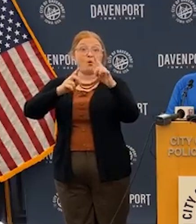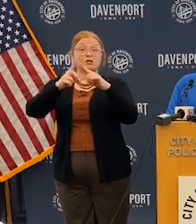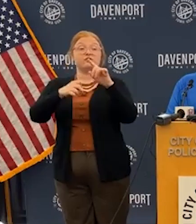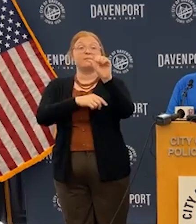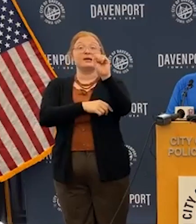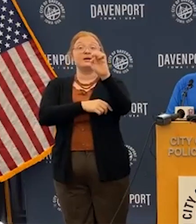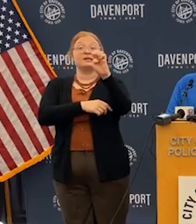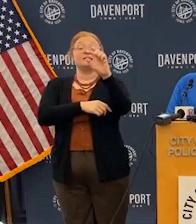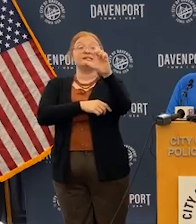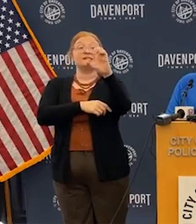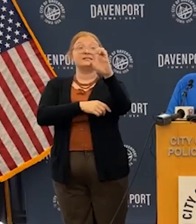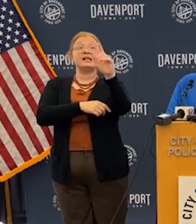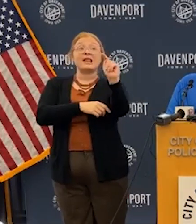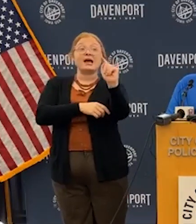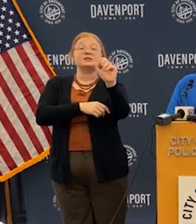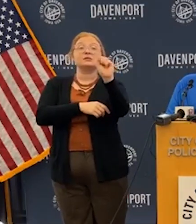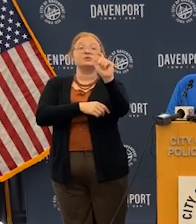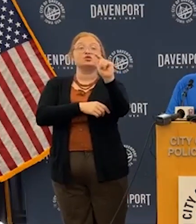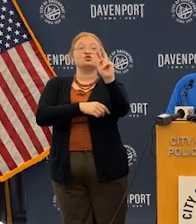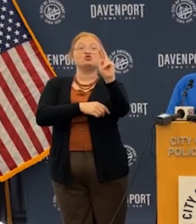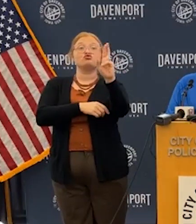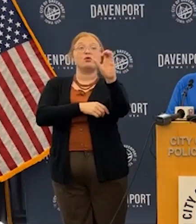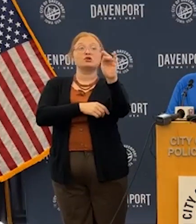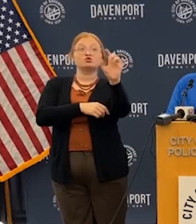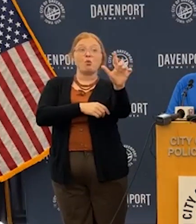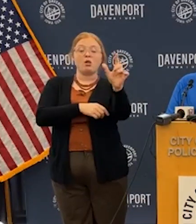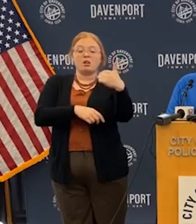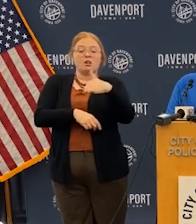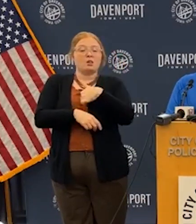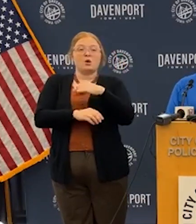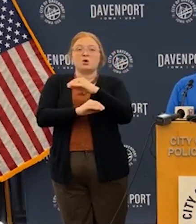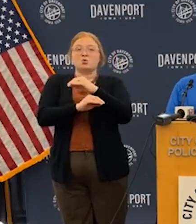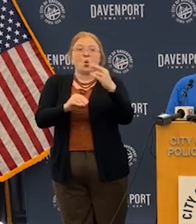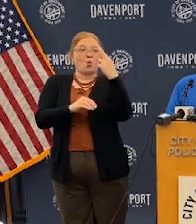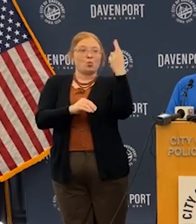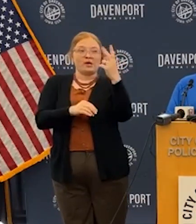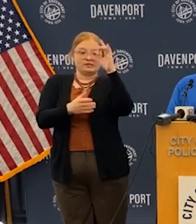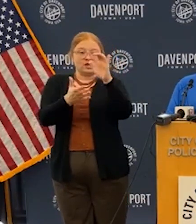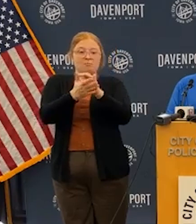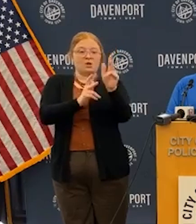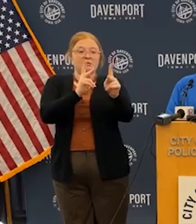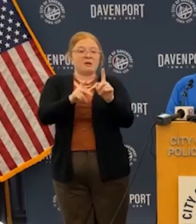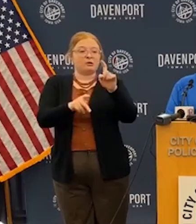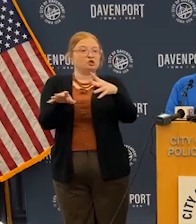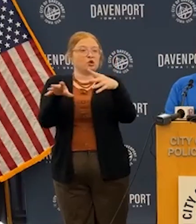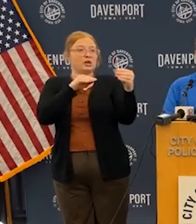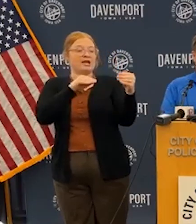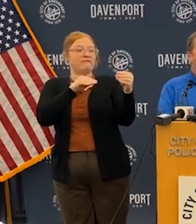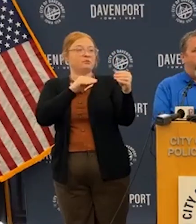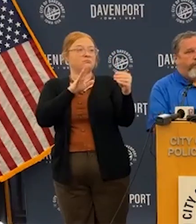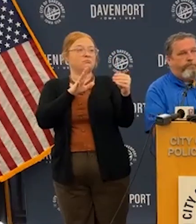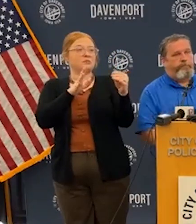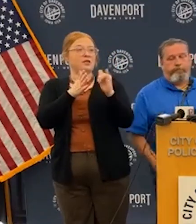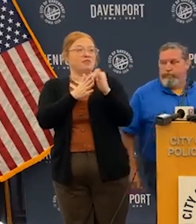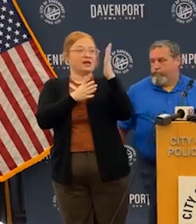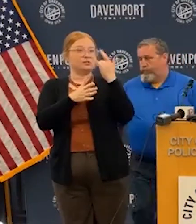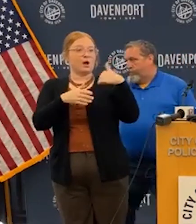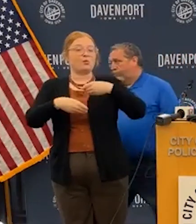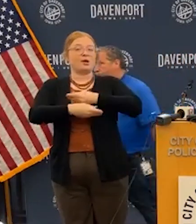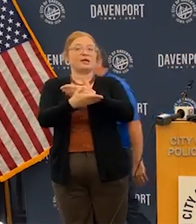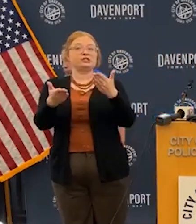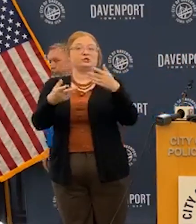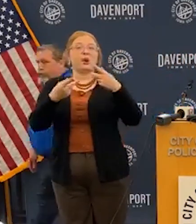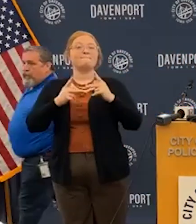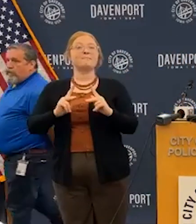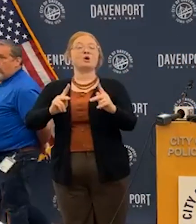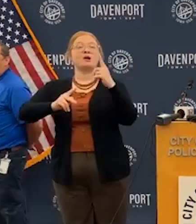cause to think they shouldn't be. So that was why that permit was issued for that repair work to be done. Thank you, sir. In a